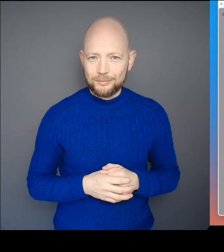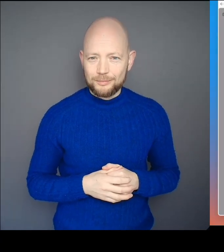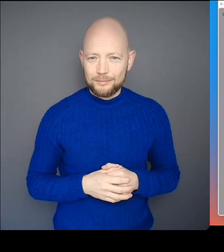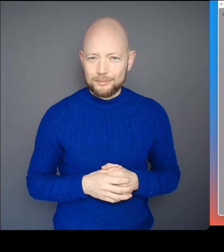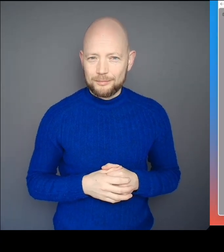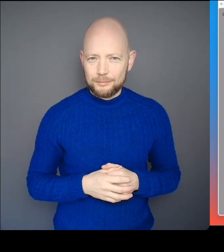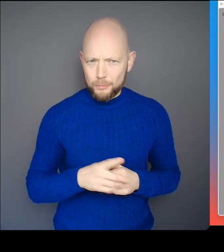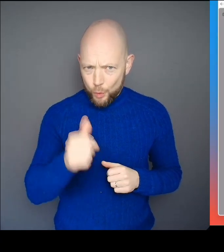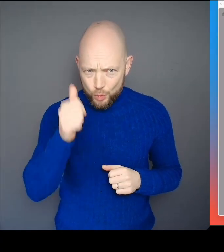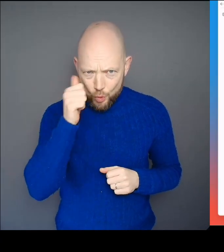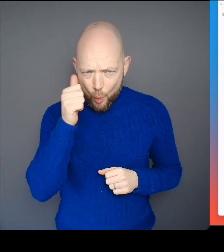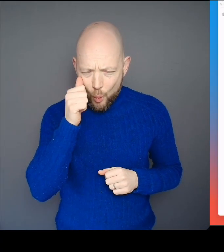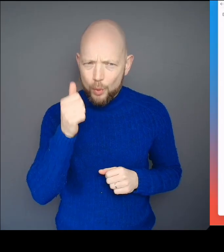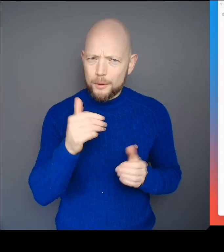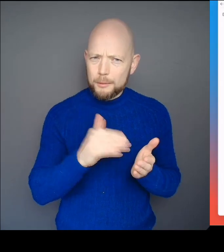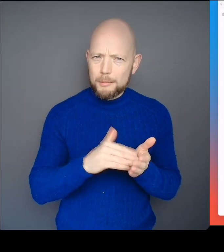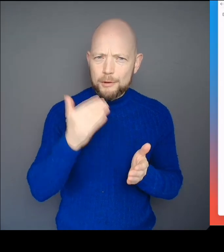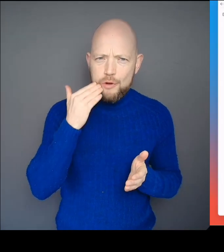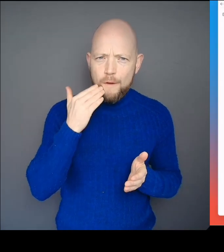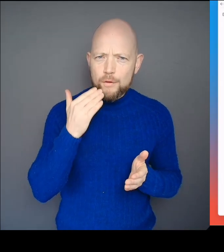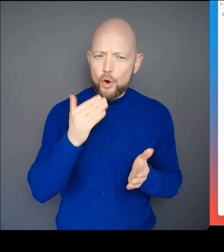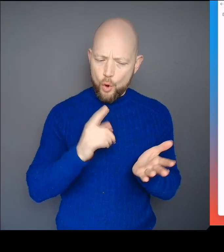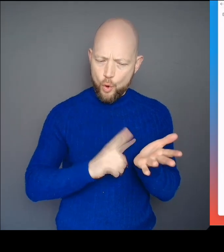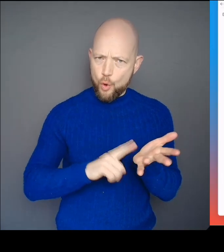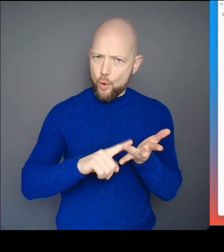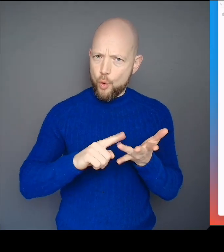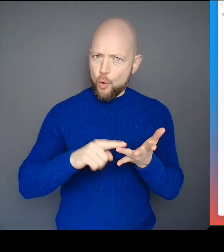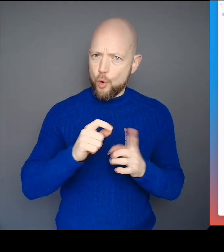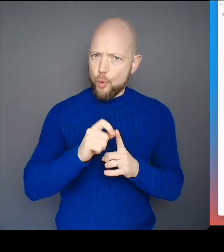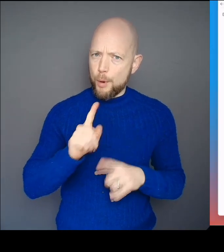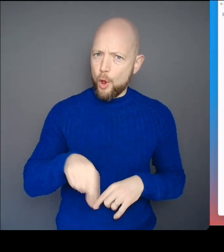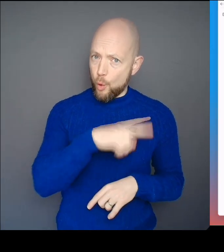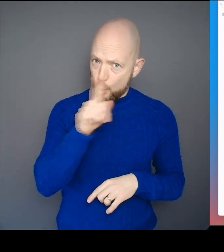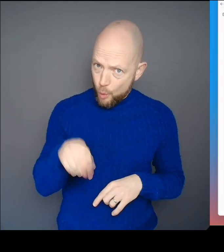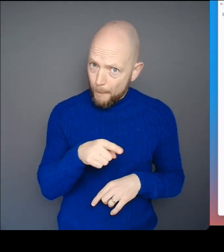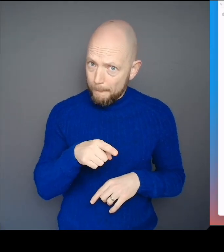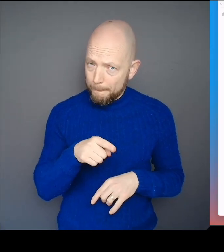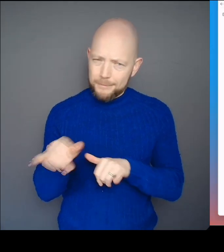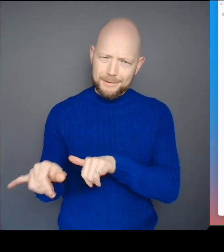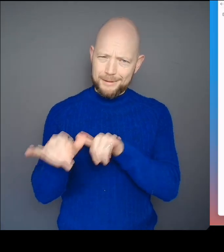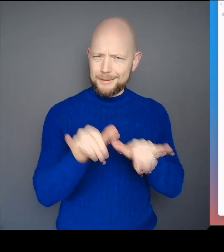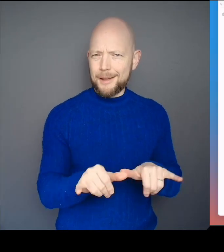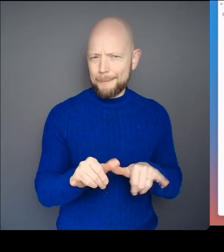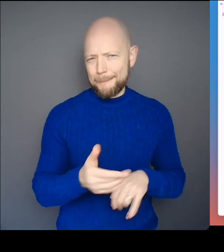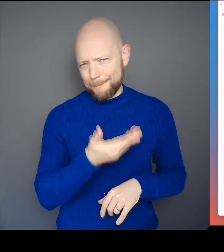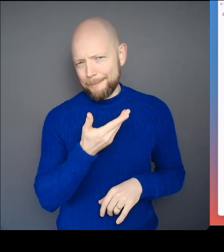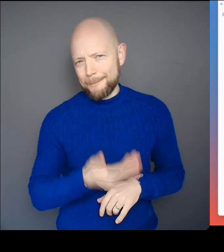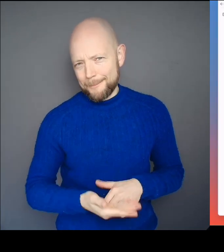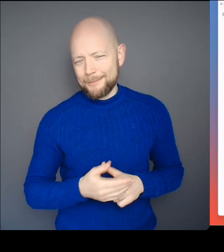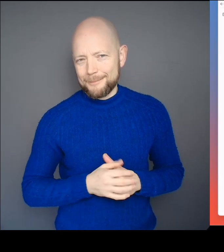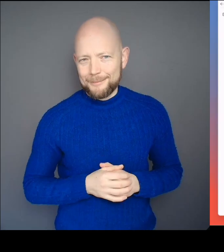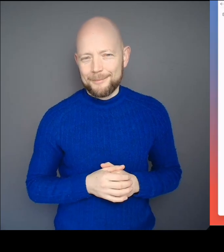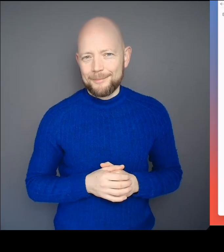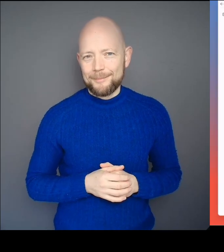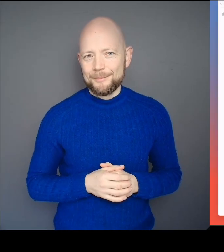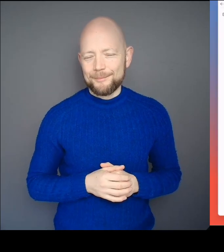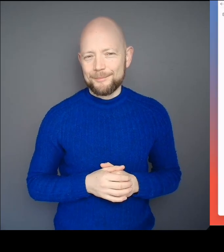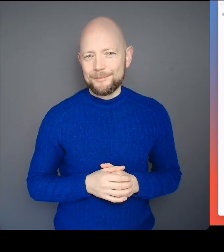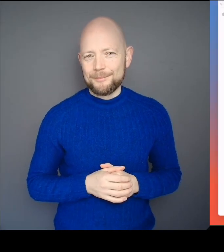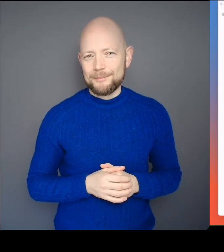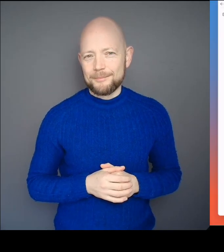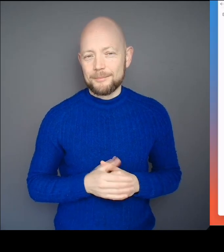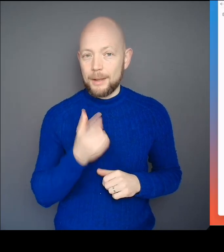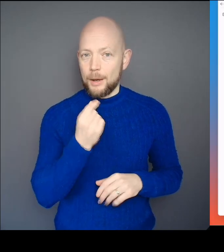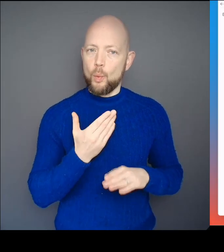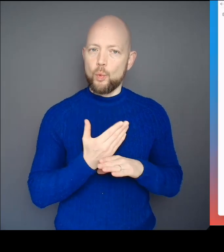you are familiar with Microsoft Loop, you'll have seen this concept before. This is actually a Microsoft Loop component.